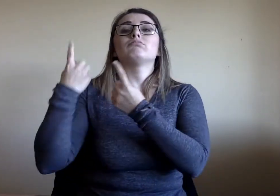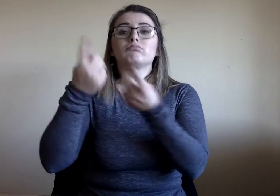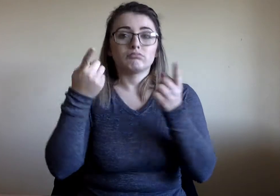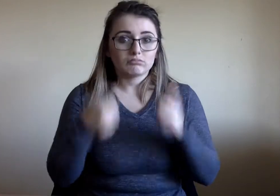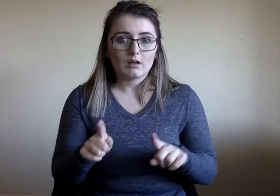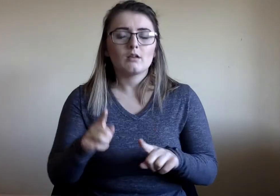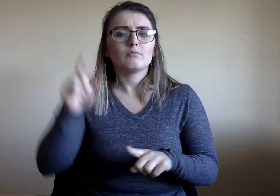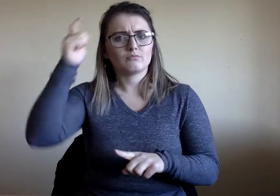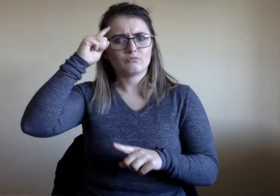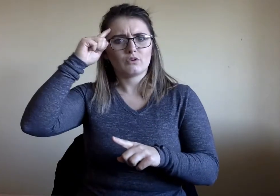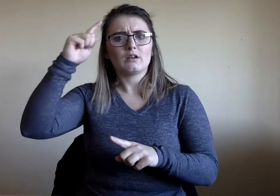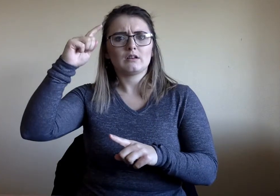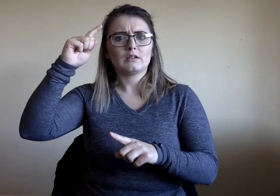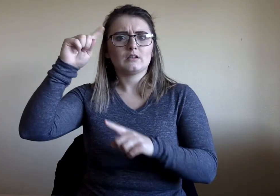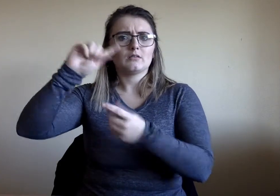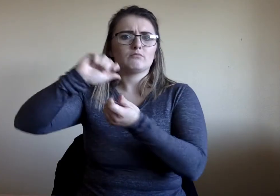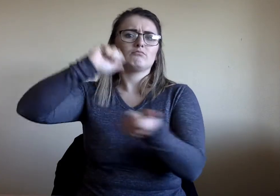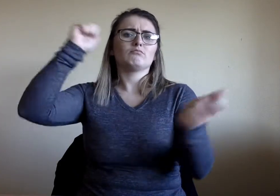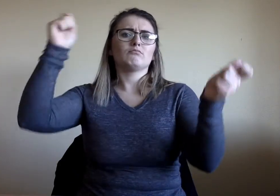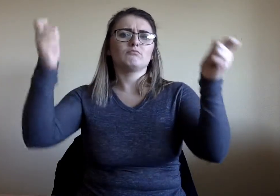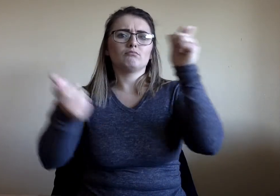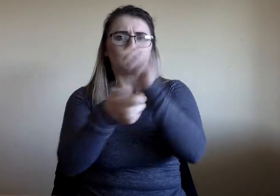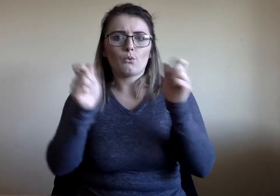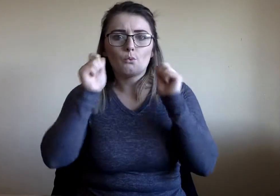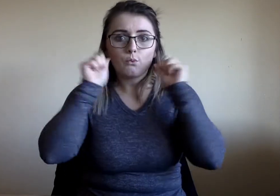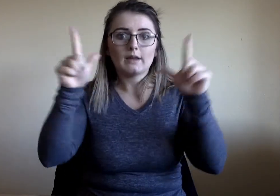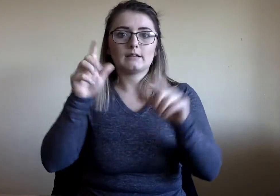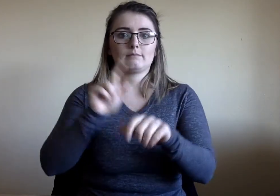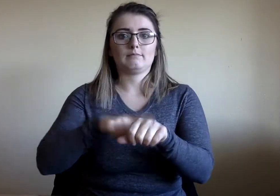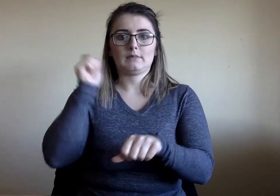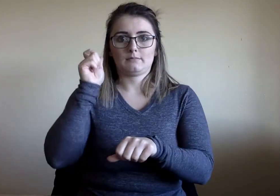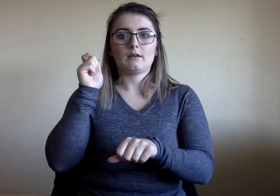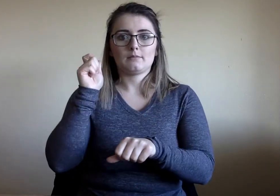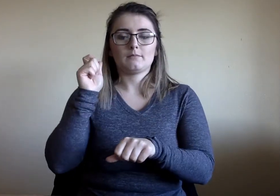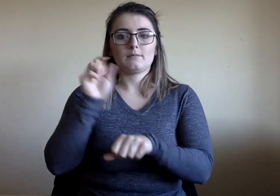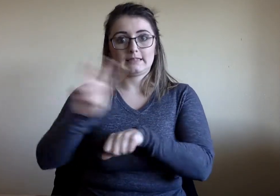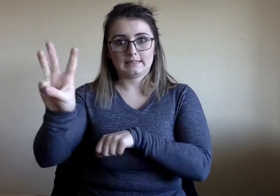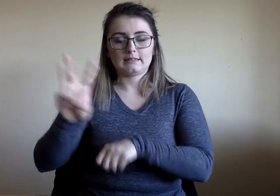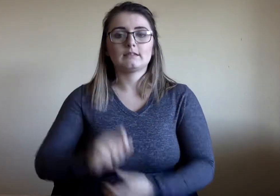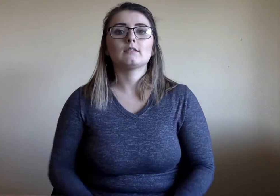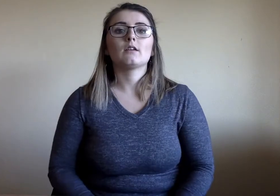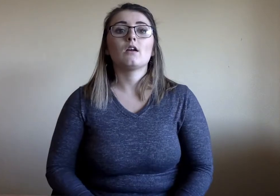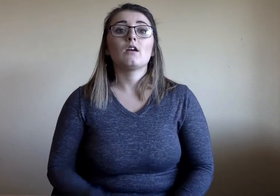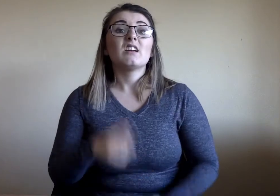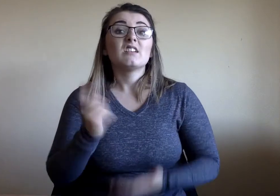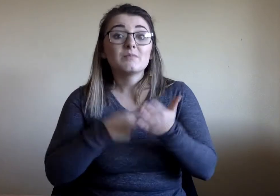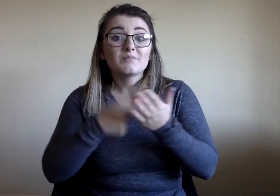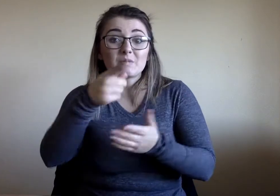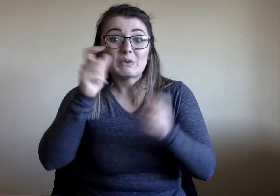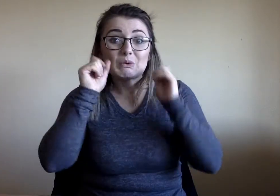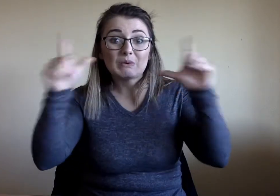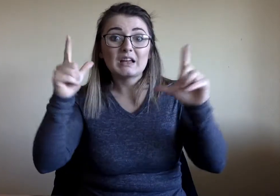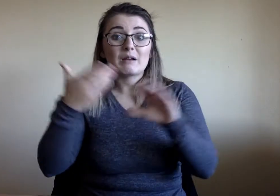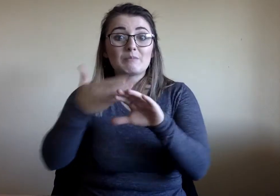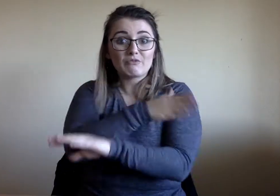wire your brain to wake up at that time, and you'll start to wake up even minutes before your alarm clock goes off. Anybody who